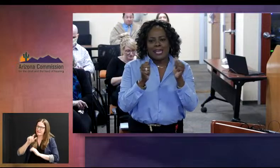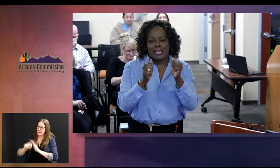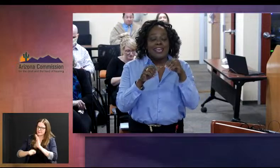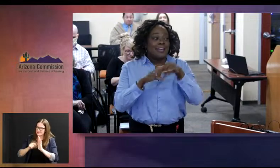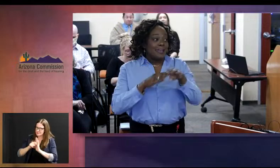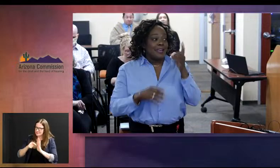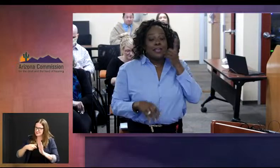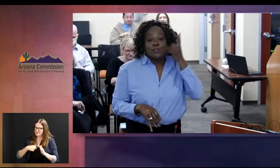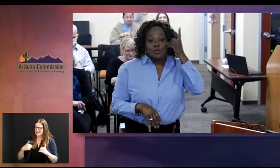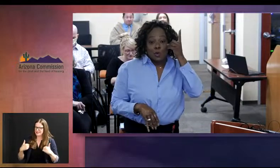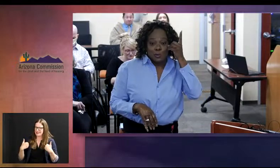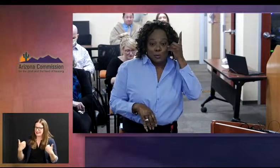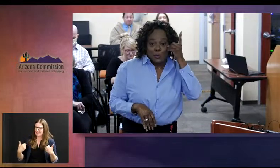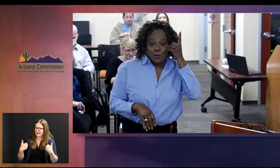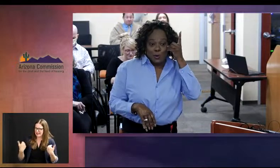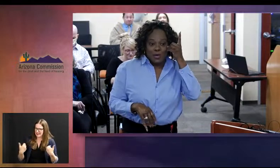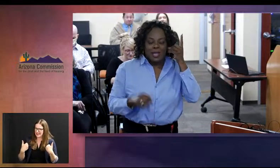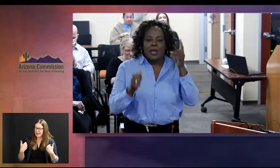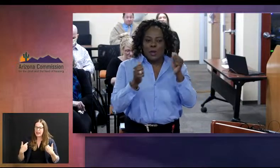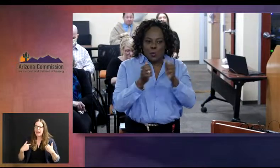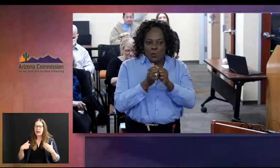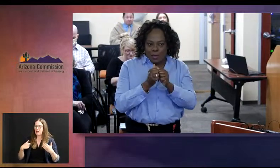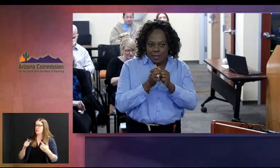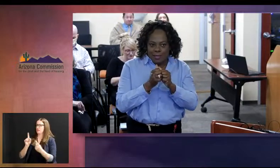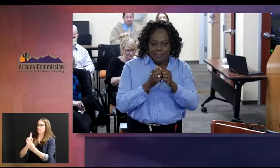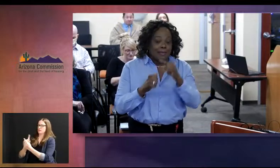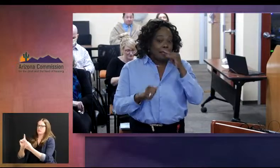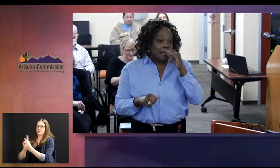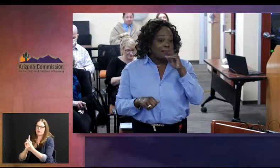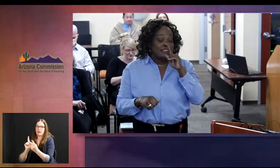and I really enjoyed working in the dorms